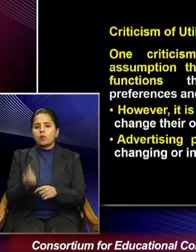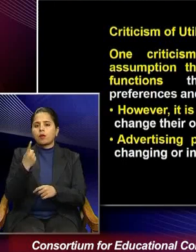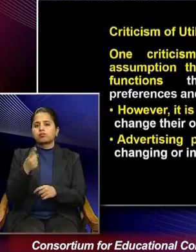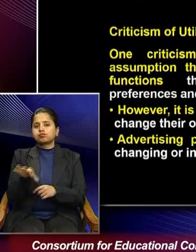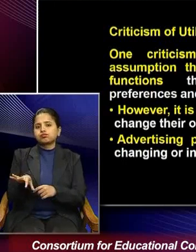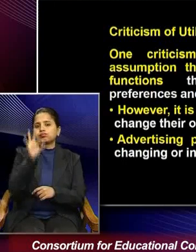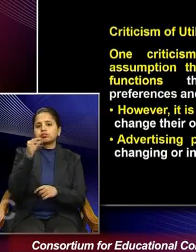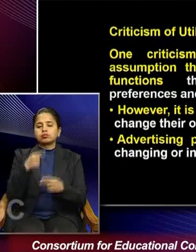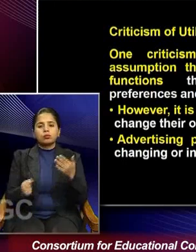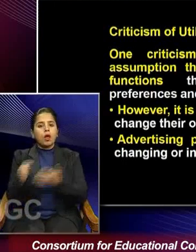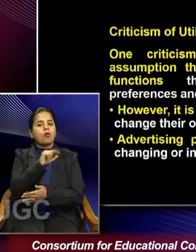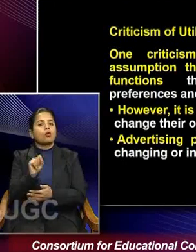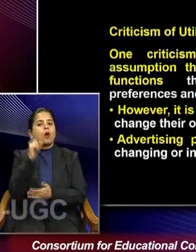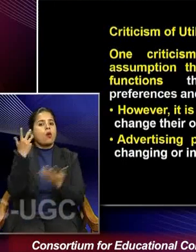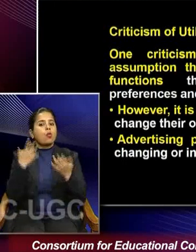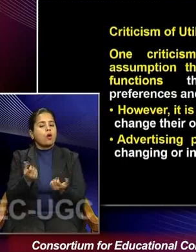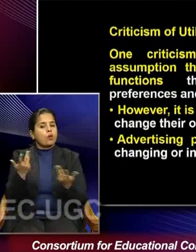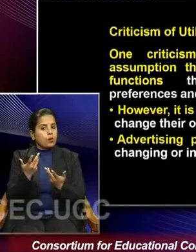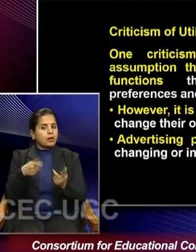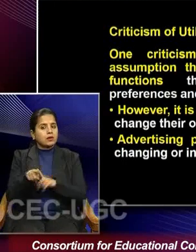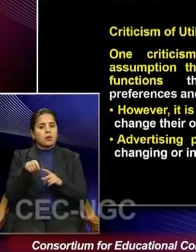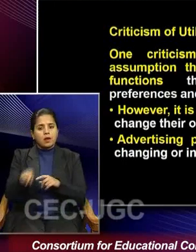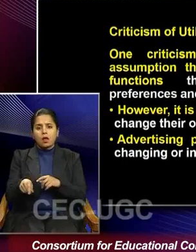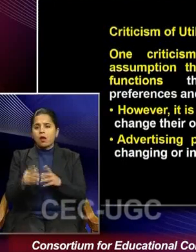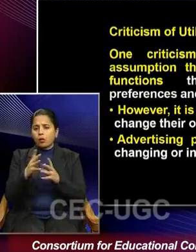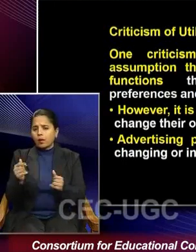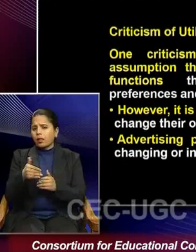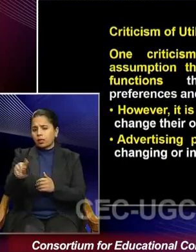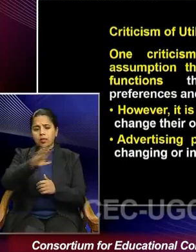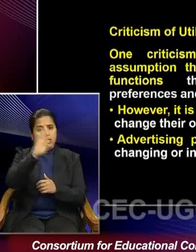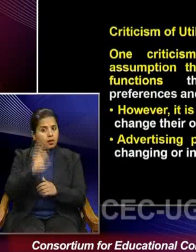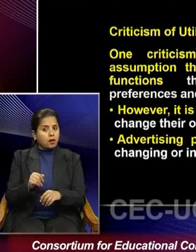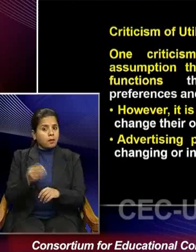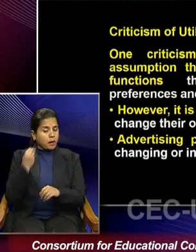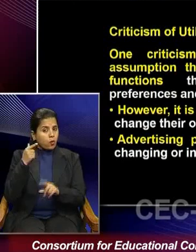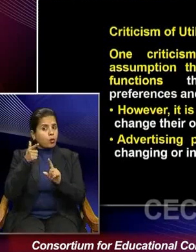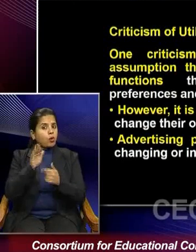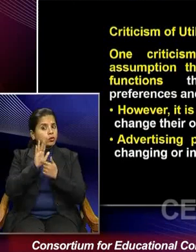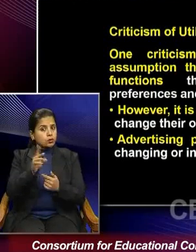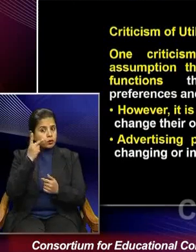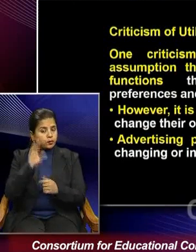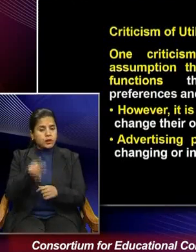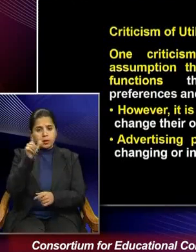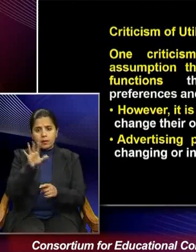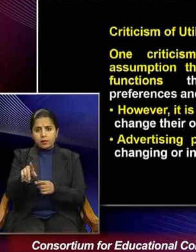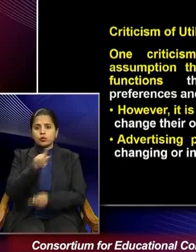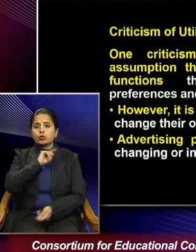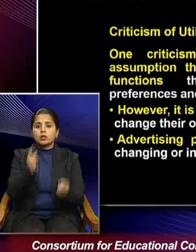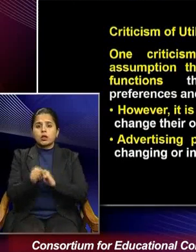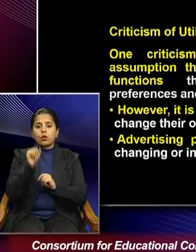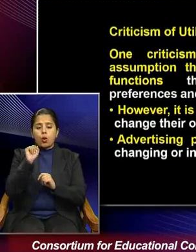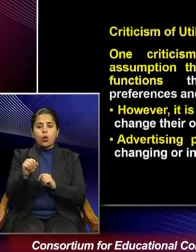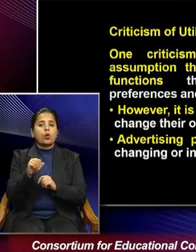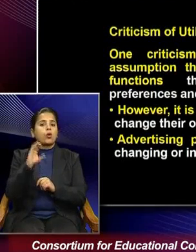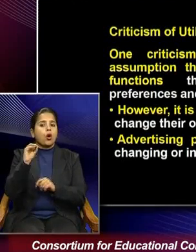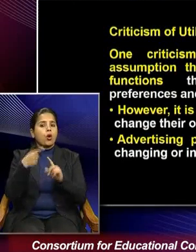are immutable. However, it is also pointed out that the people change their optimal